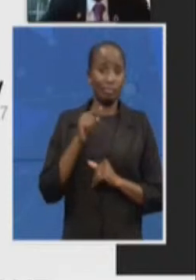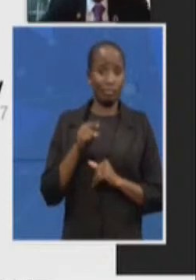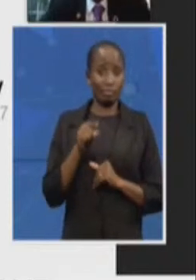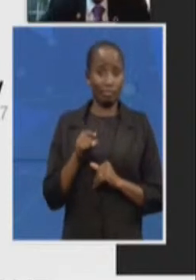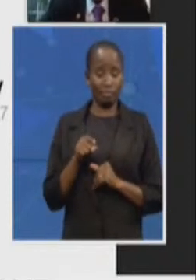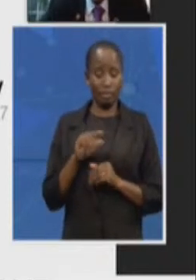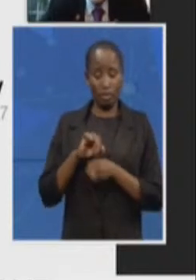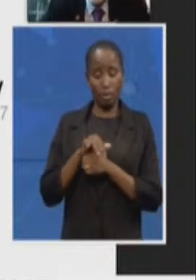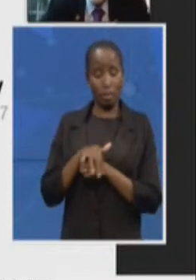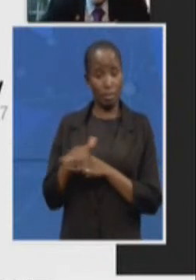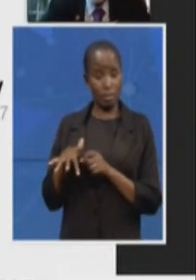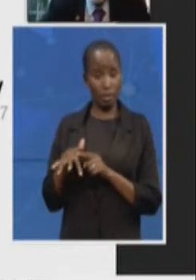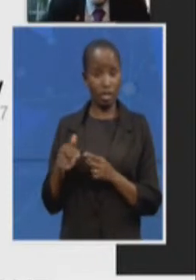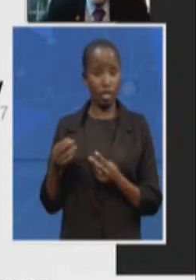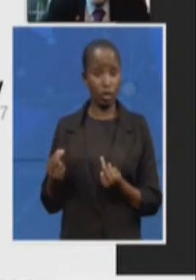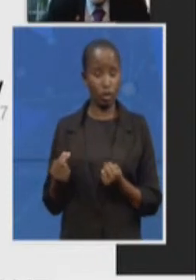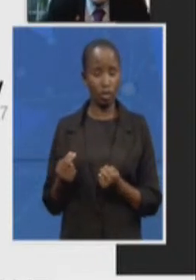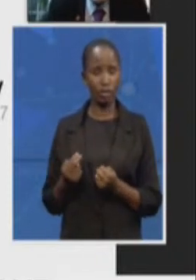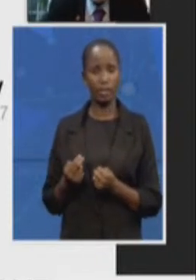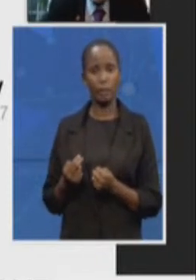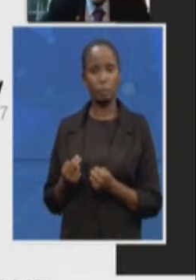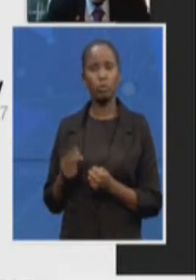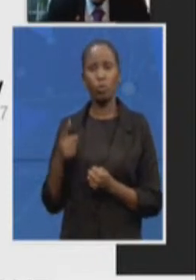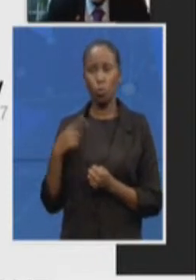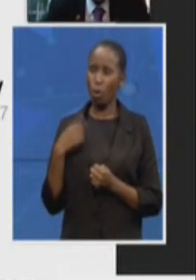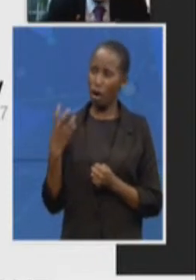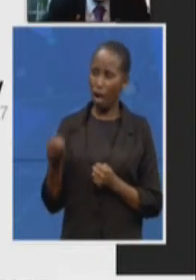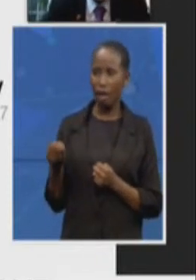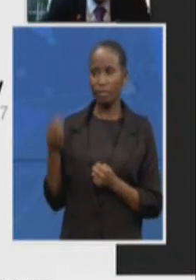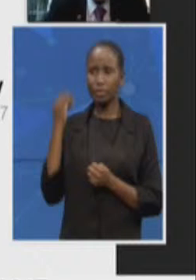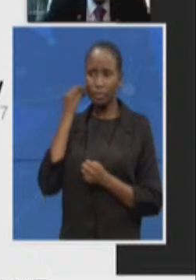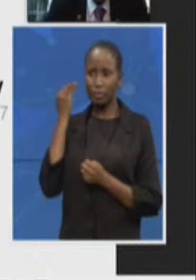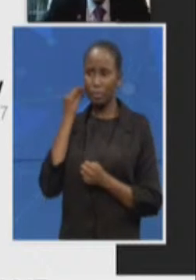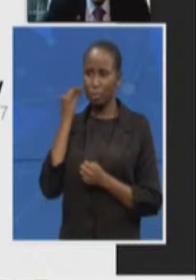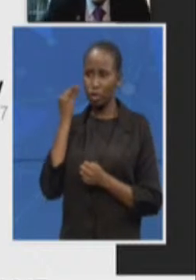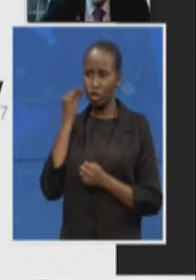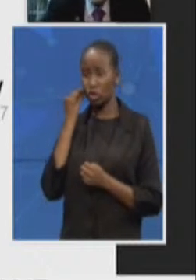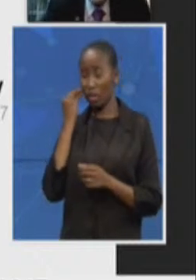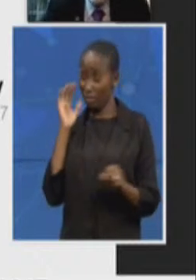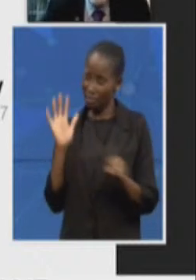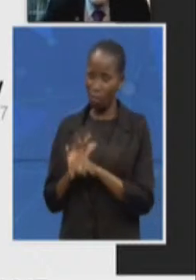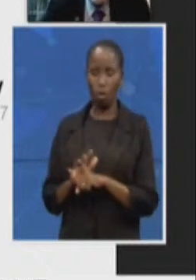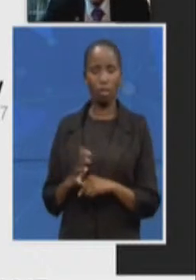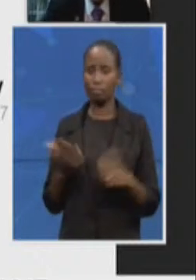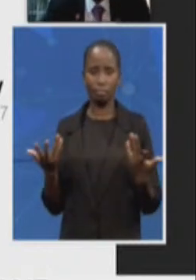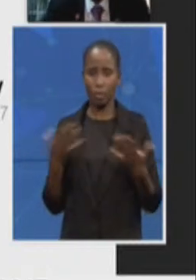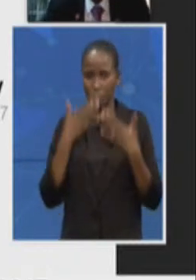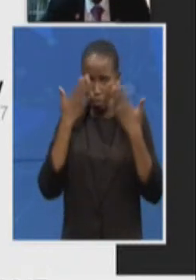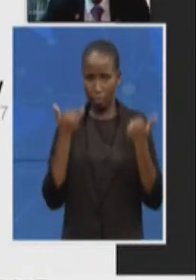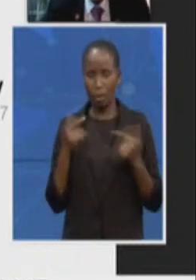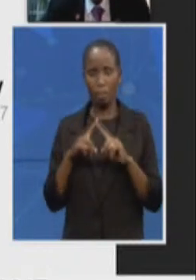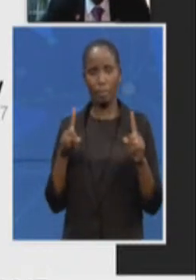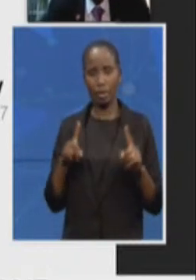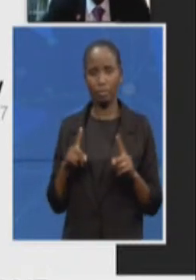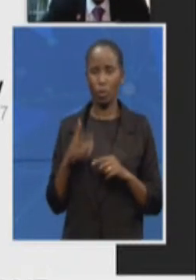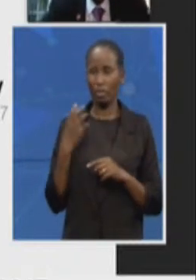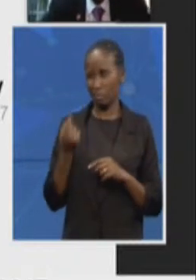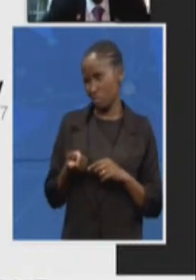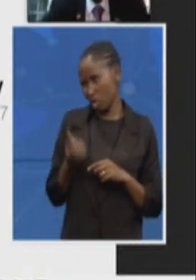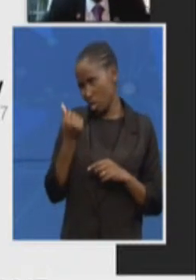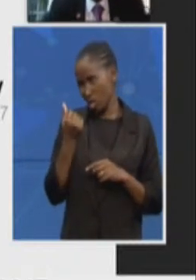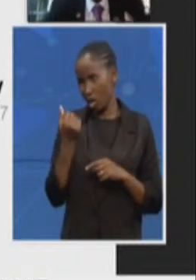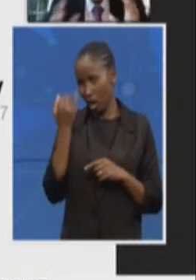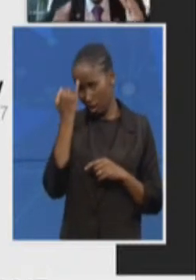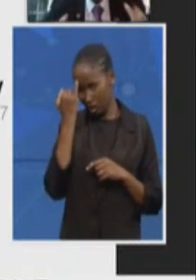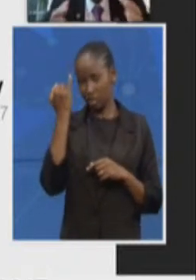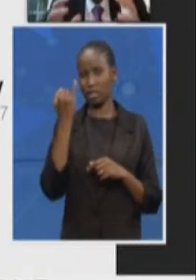information about. We don't really know fully well what they do, but we have some inkling. And then there are a whole lot of mutations. We have no idea what they do. And